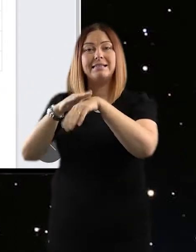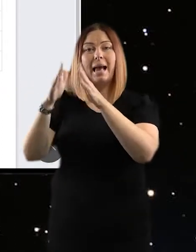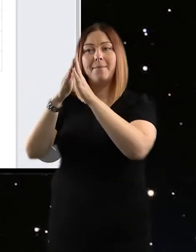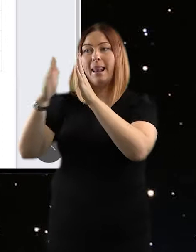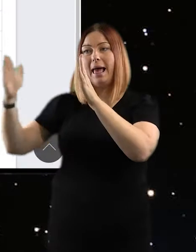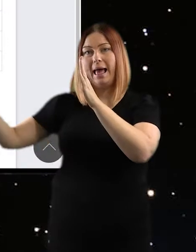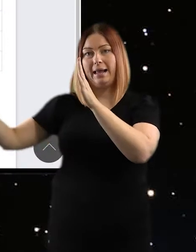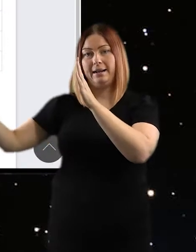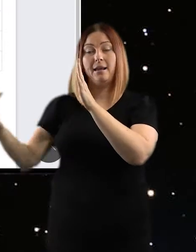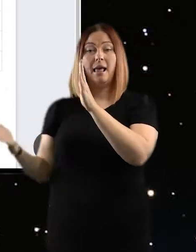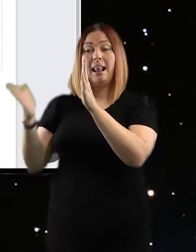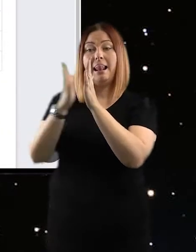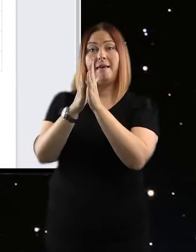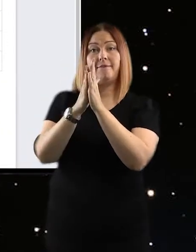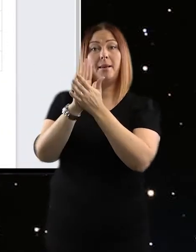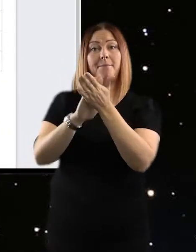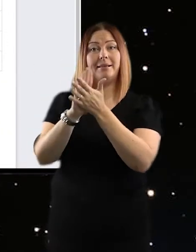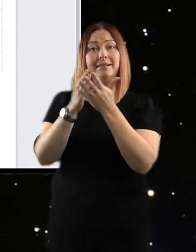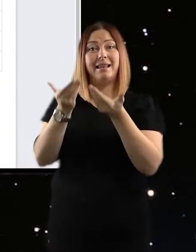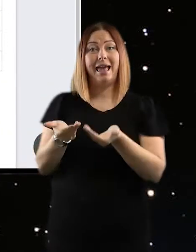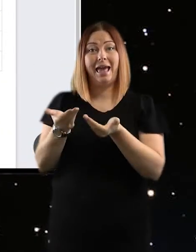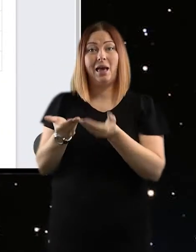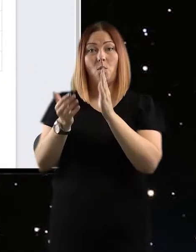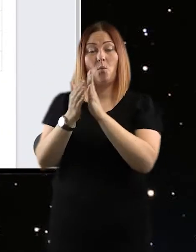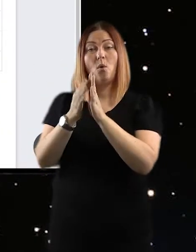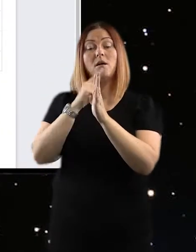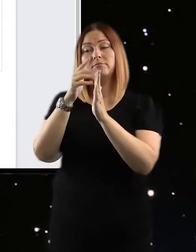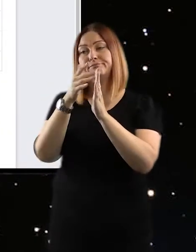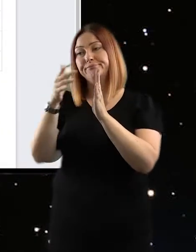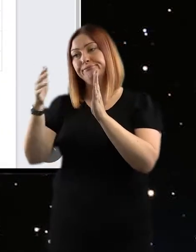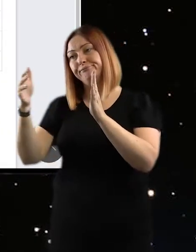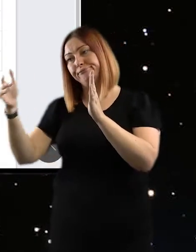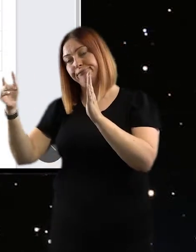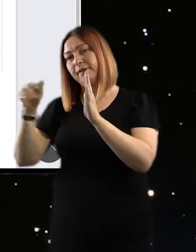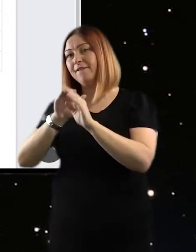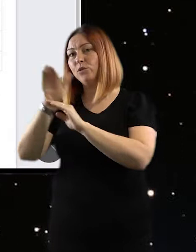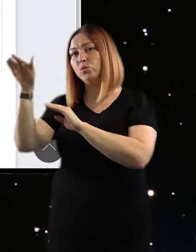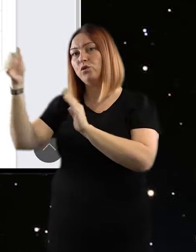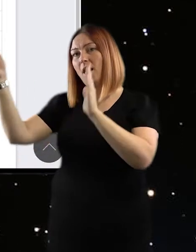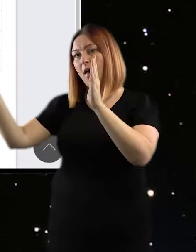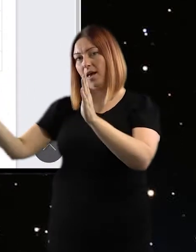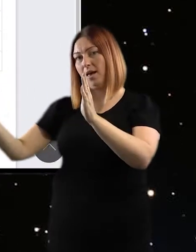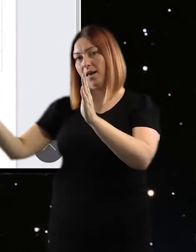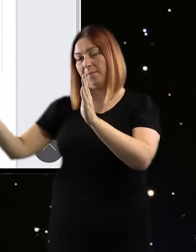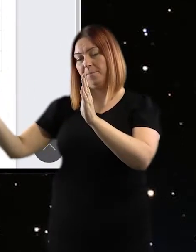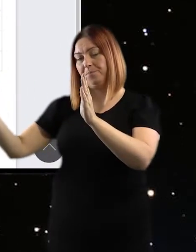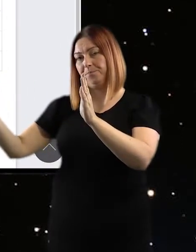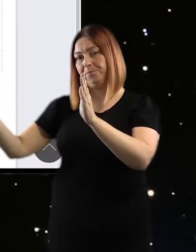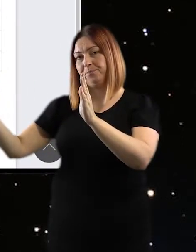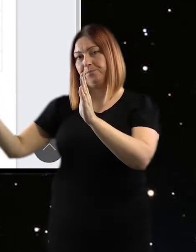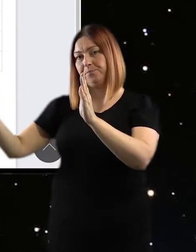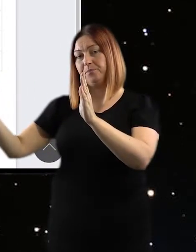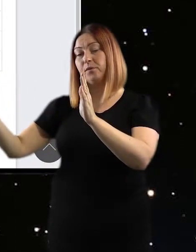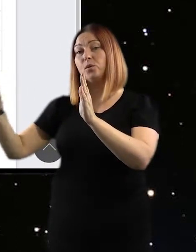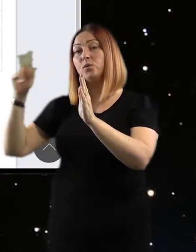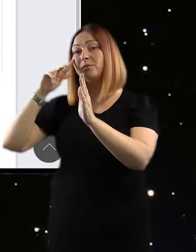is present, and as we go towards the right, we move further forward in time. And the corresponding